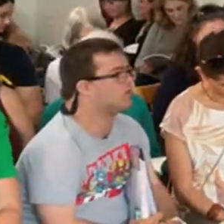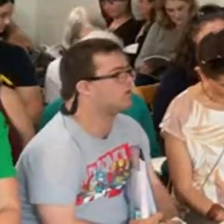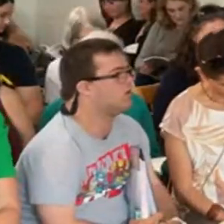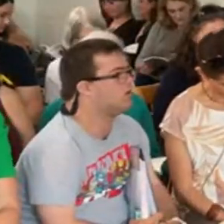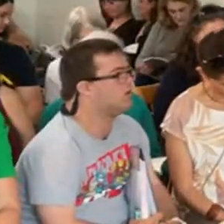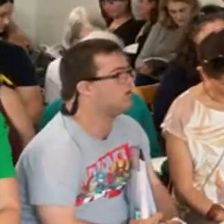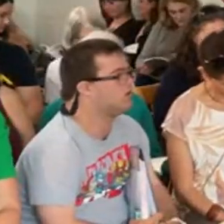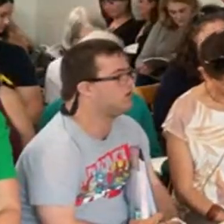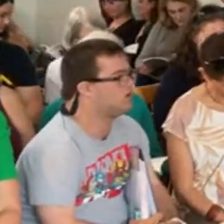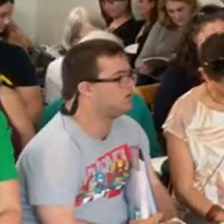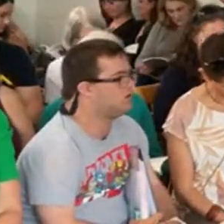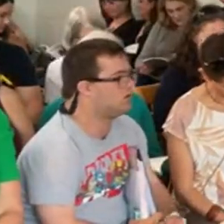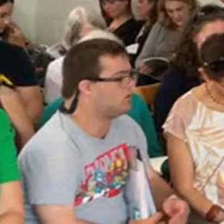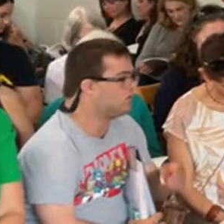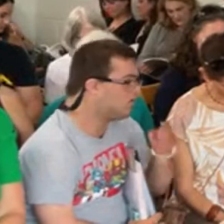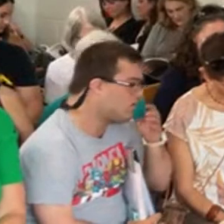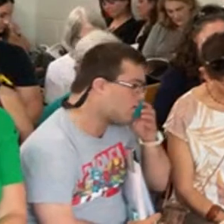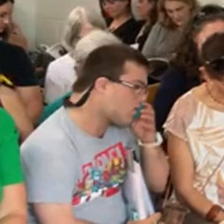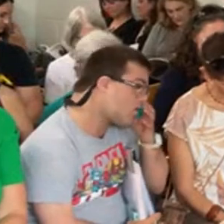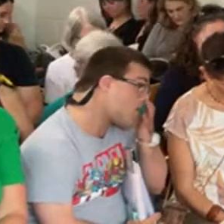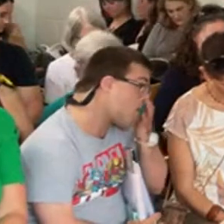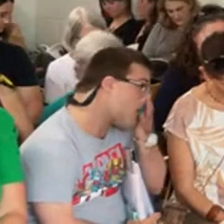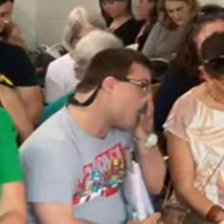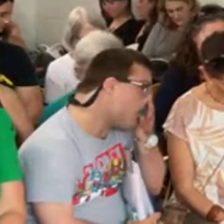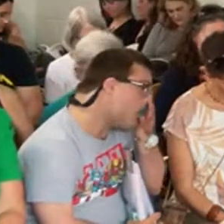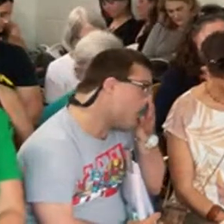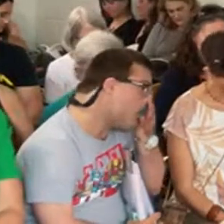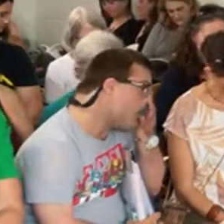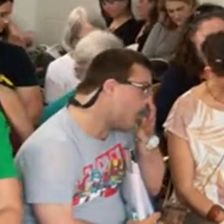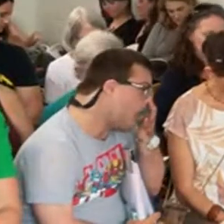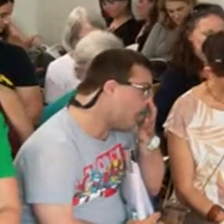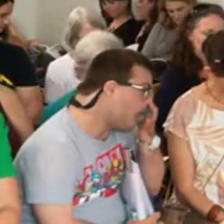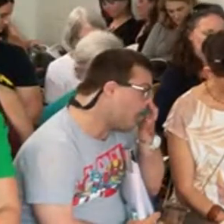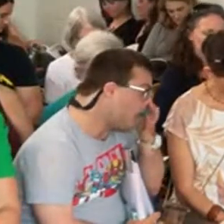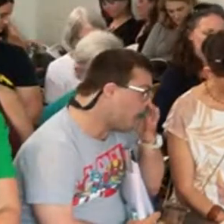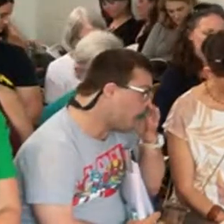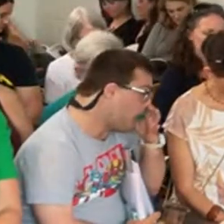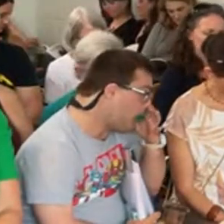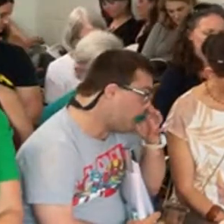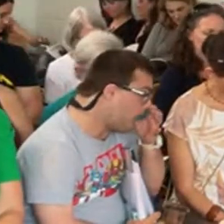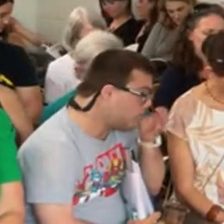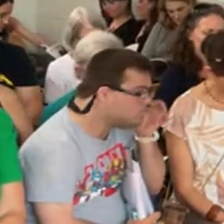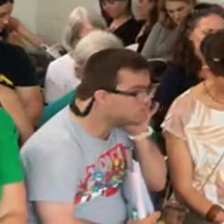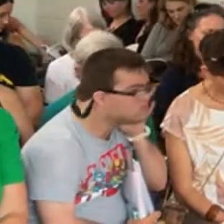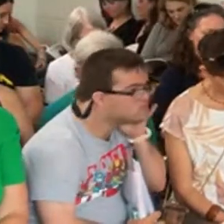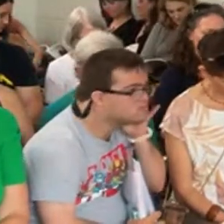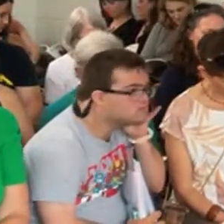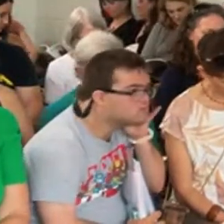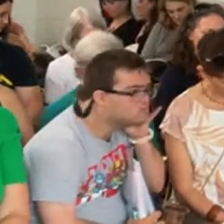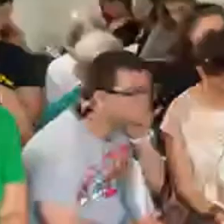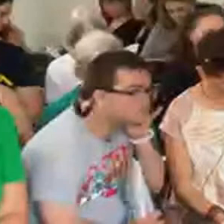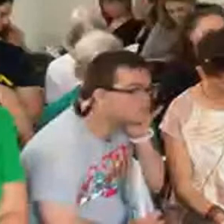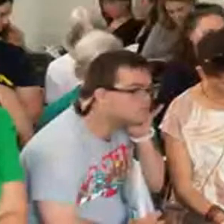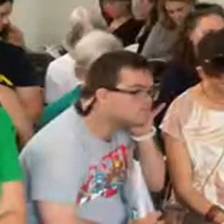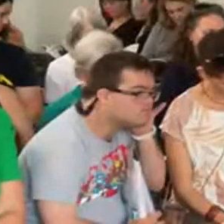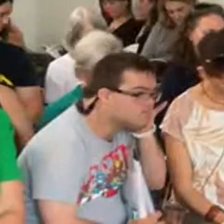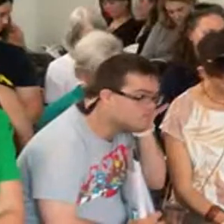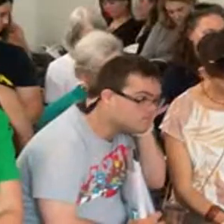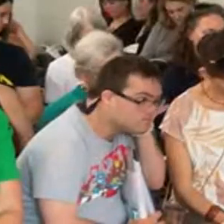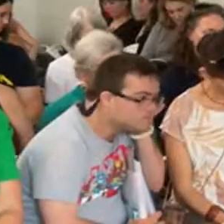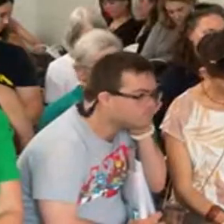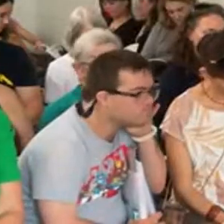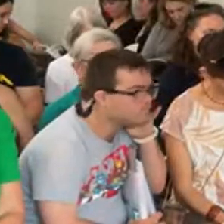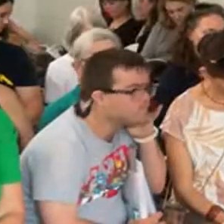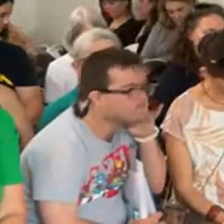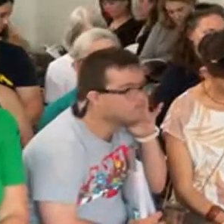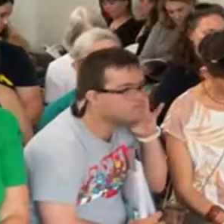air, soldiers track Peter's body and his head burns the stairs. I feel through my white shirt the